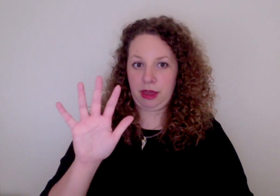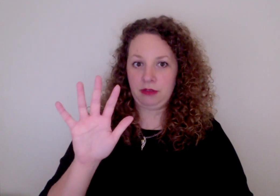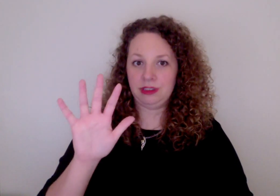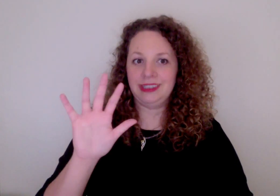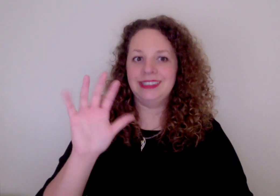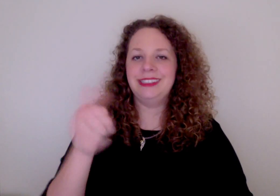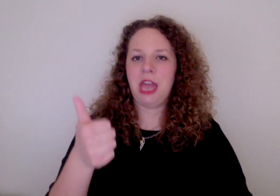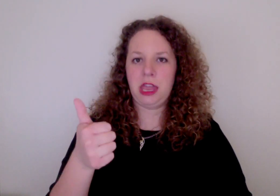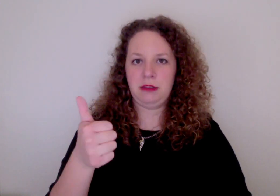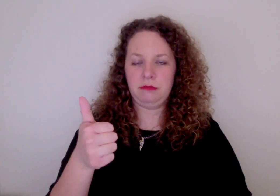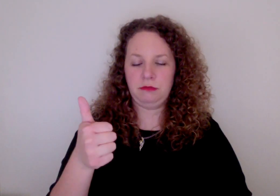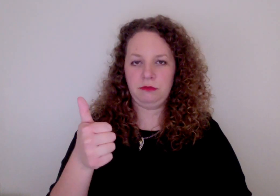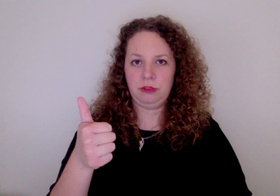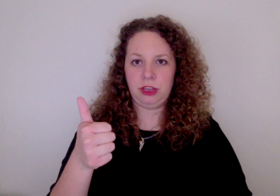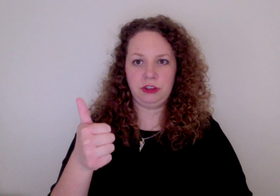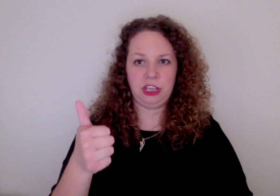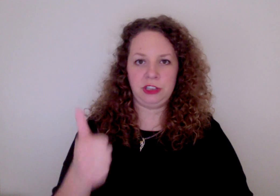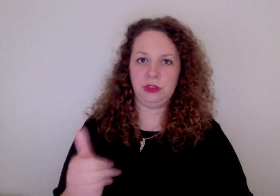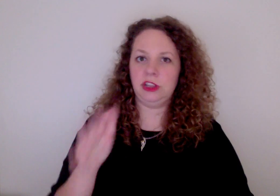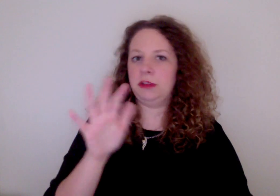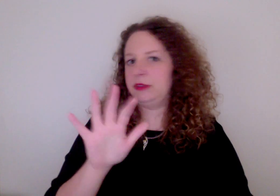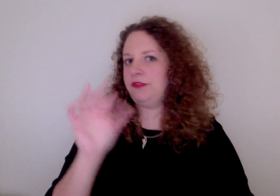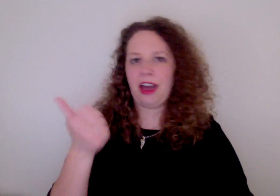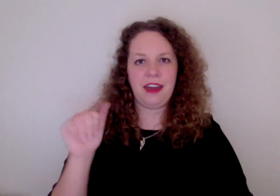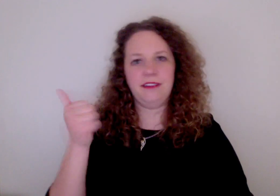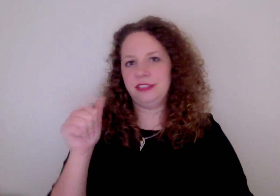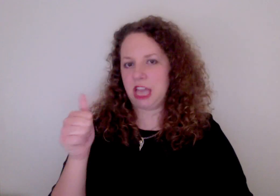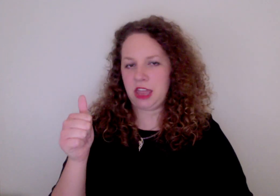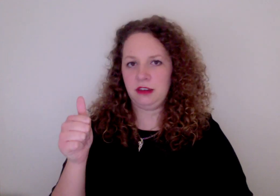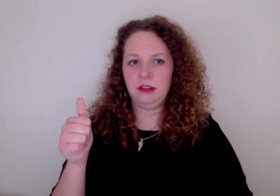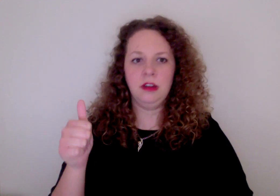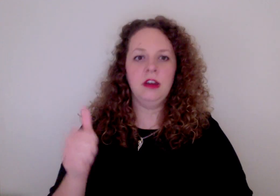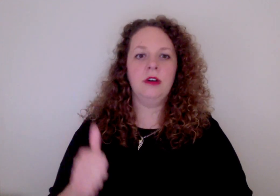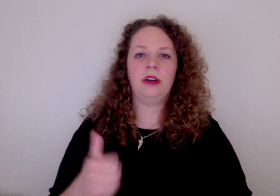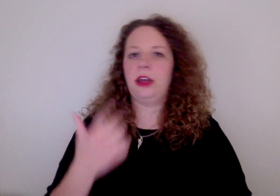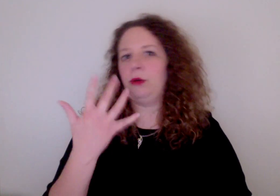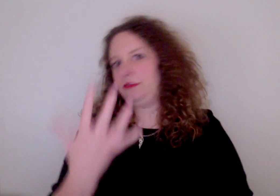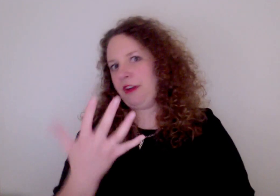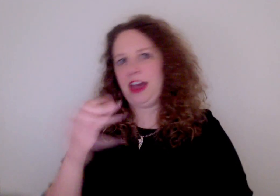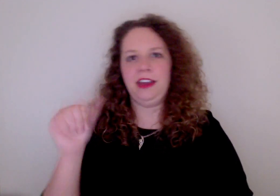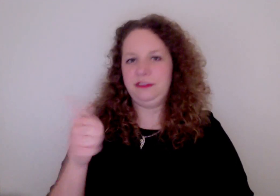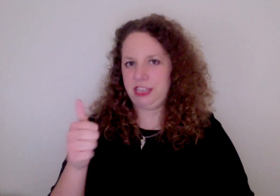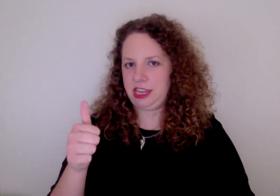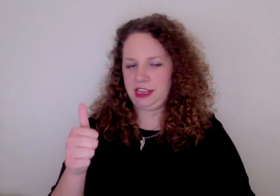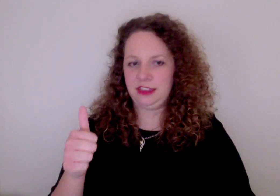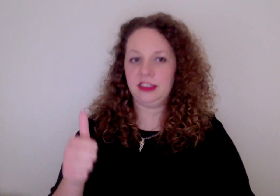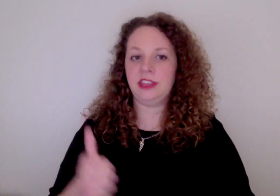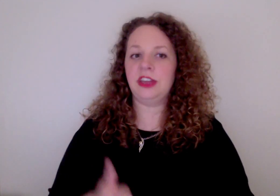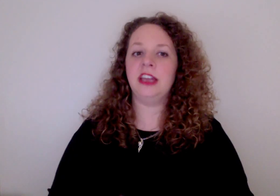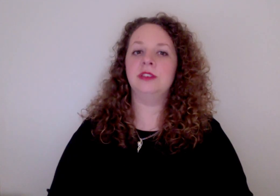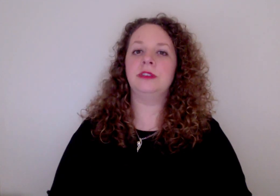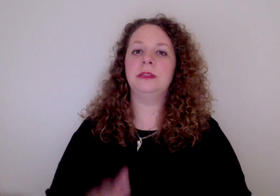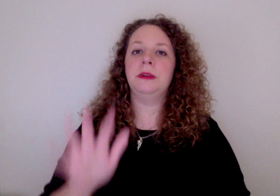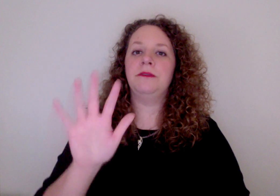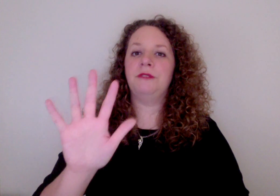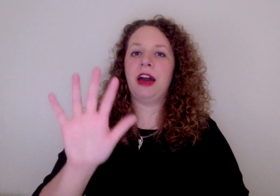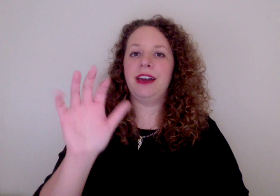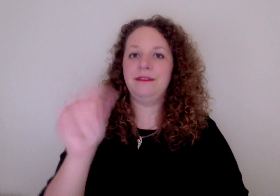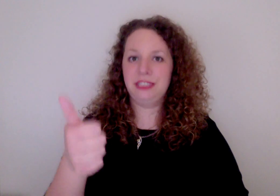out, 10 without shaking. So it's not going to be 5, 10, okay, or 5, 10, anything like that. It's going to be 5,